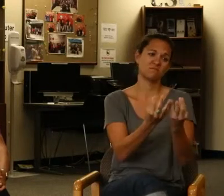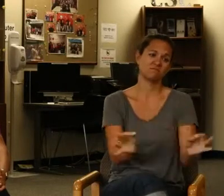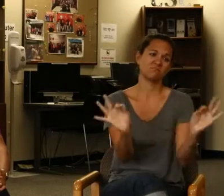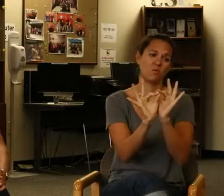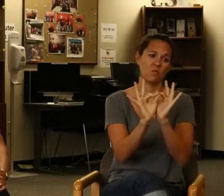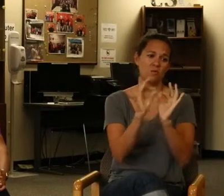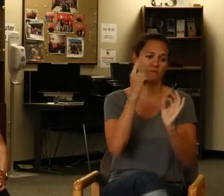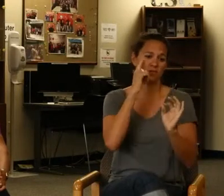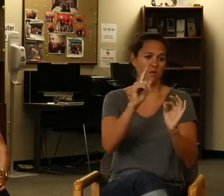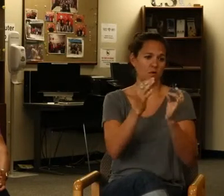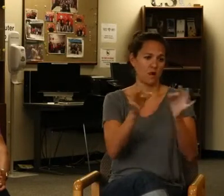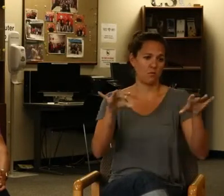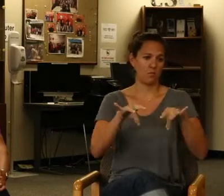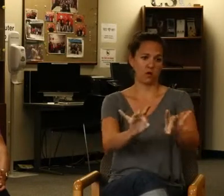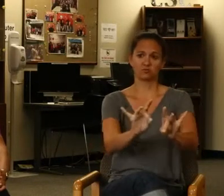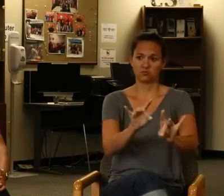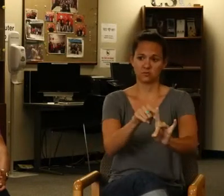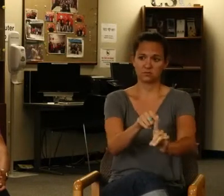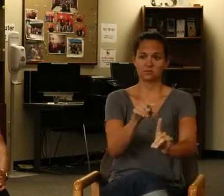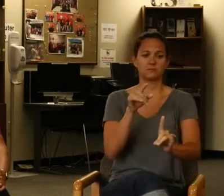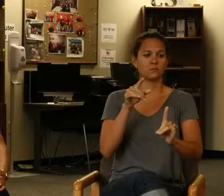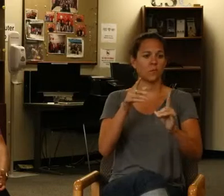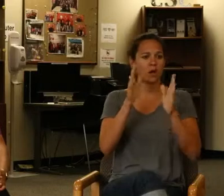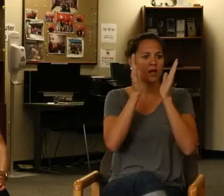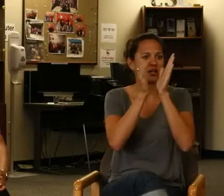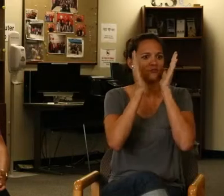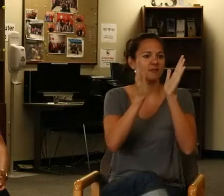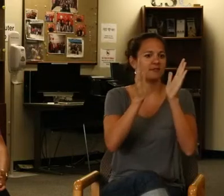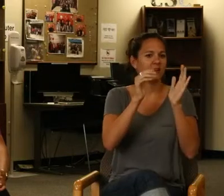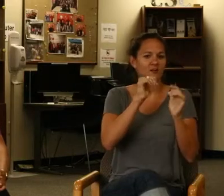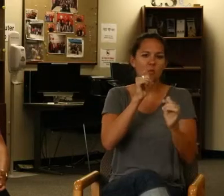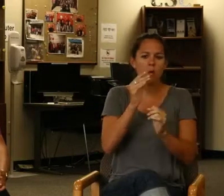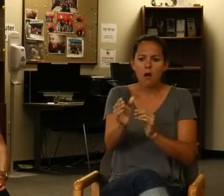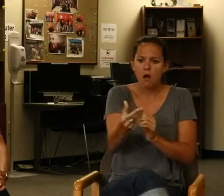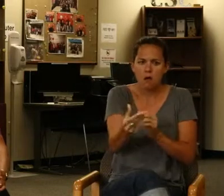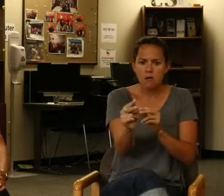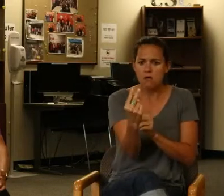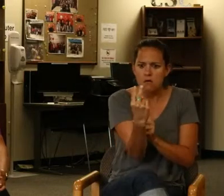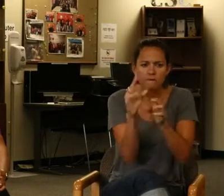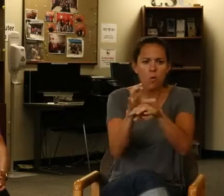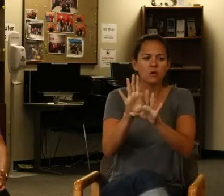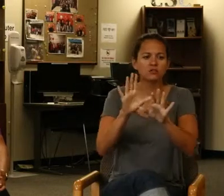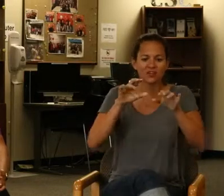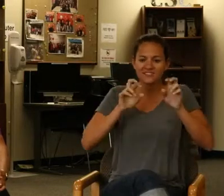Trey. Having that connection is very important for language acquisition. Getting that attention isn't necessarily